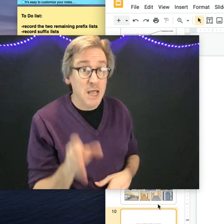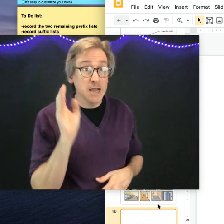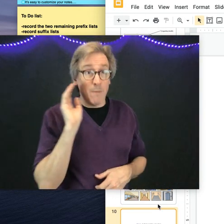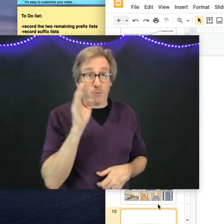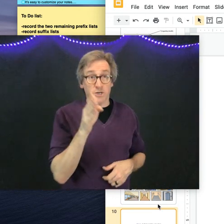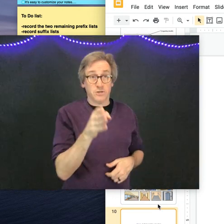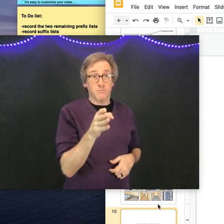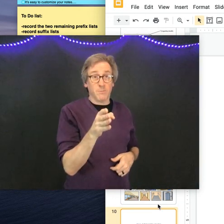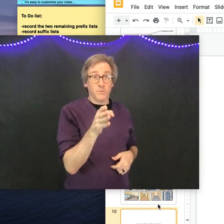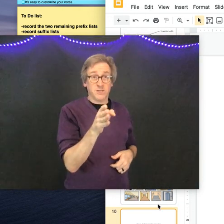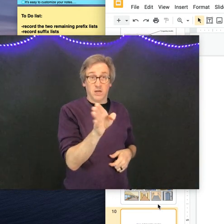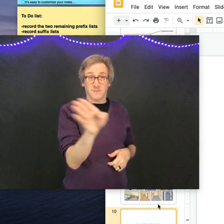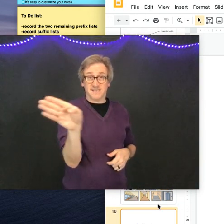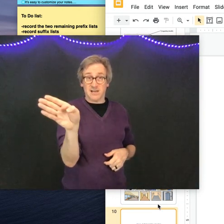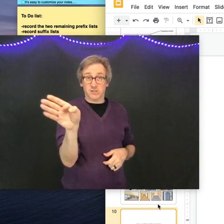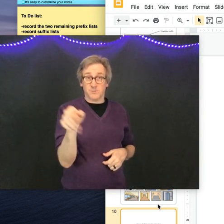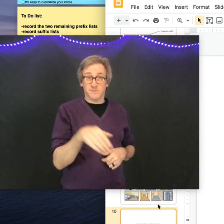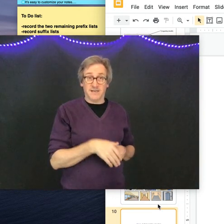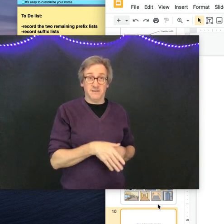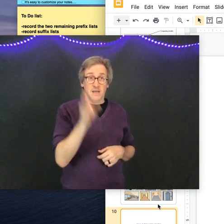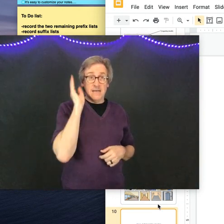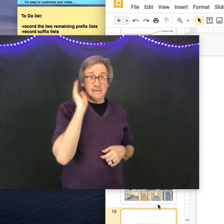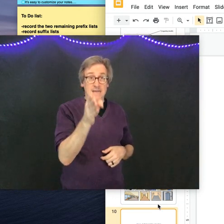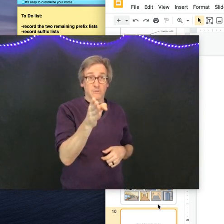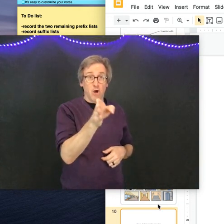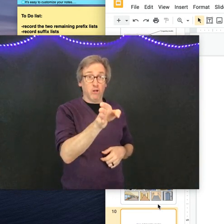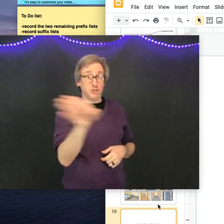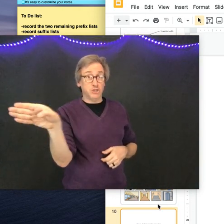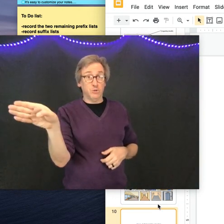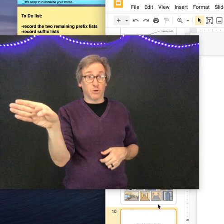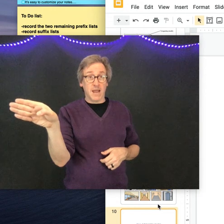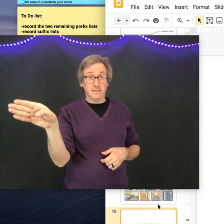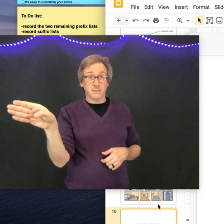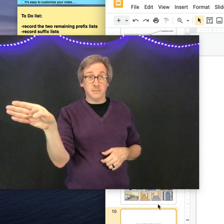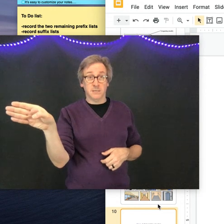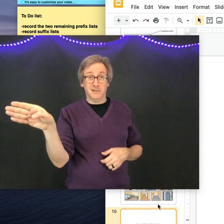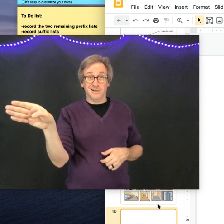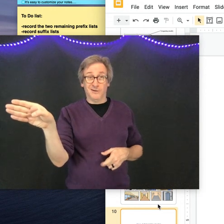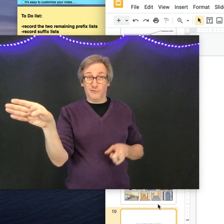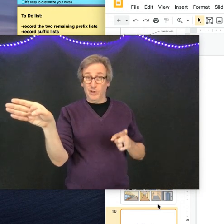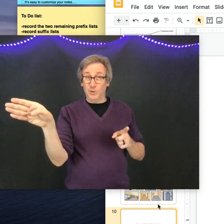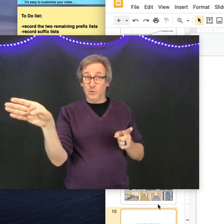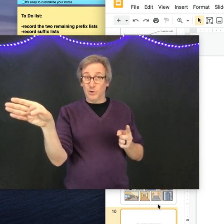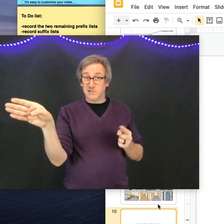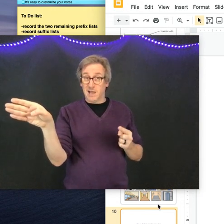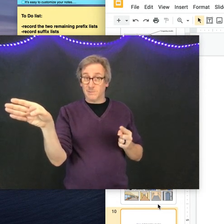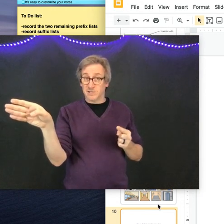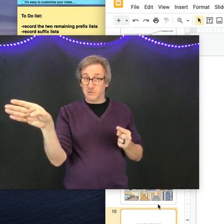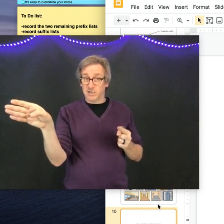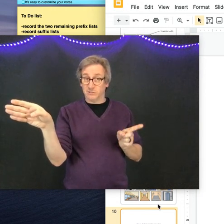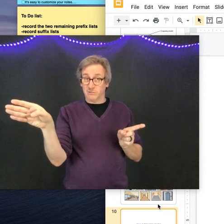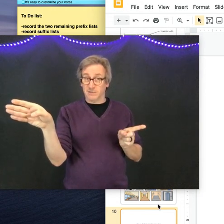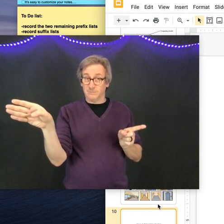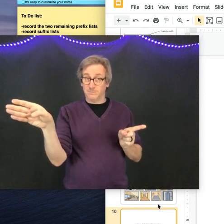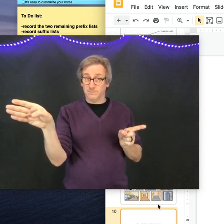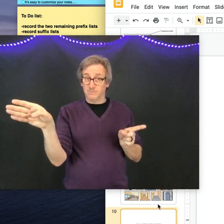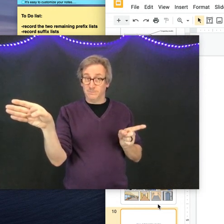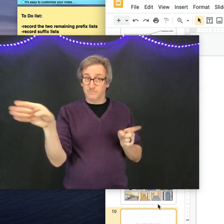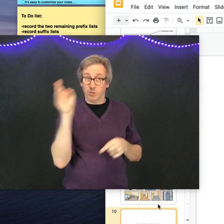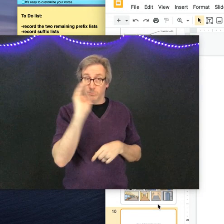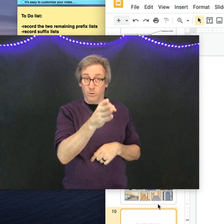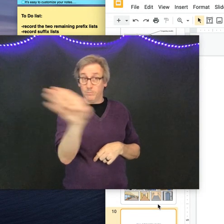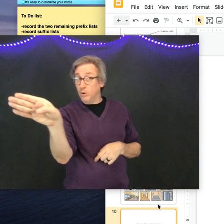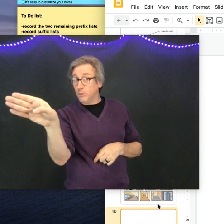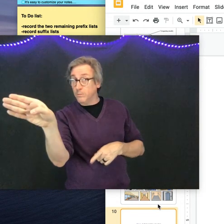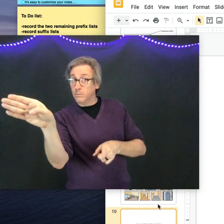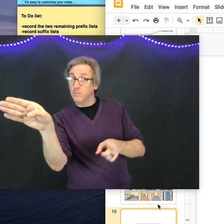right. Remember we talked about signer's perspective? Down the hall and to the right, for you, goes in the opposite direction, right?